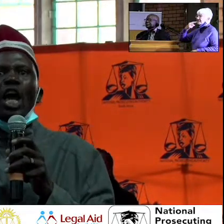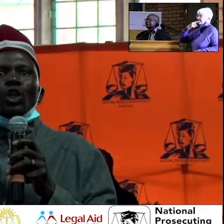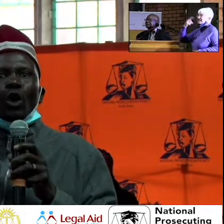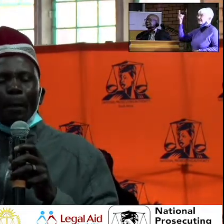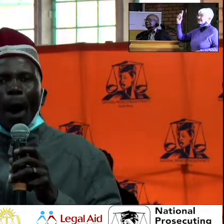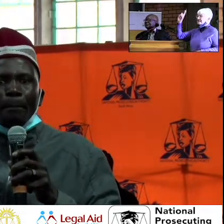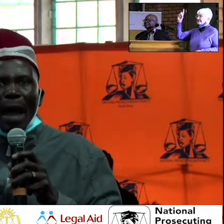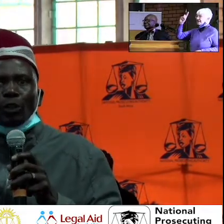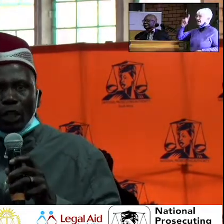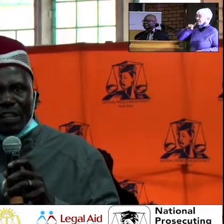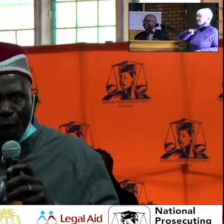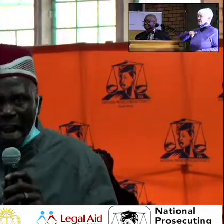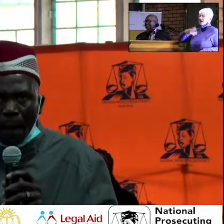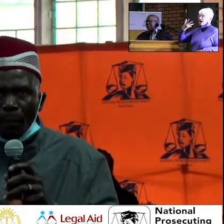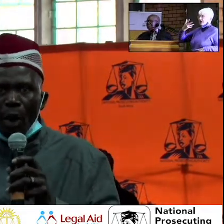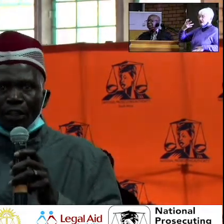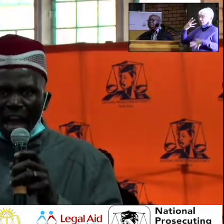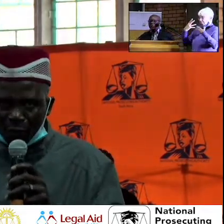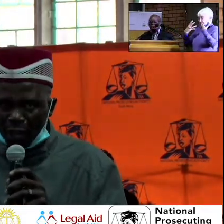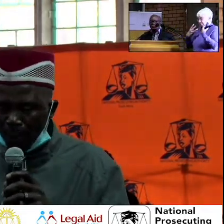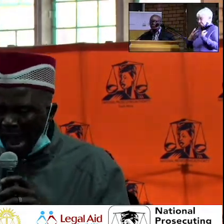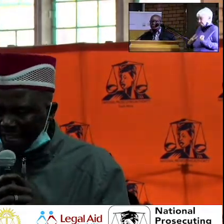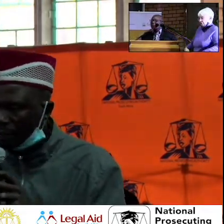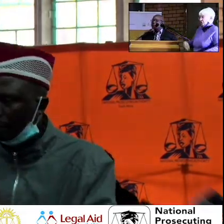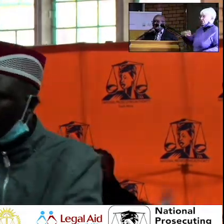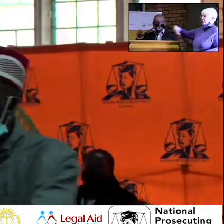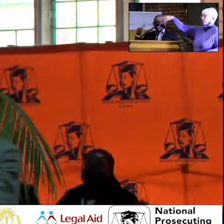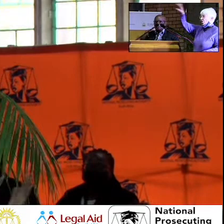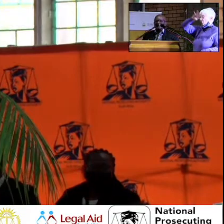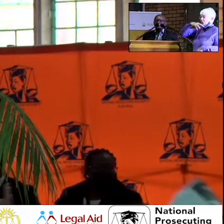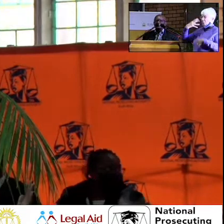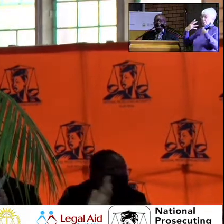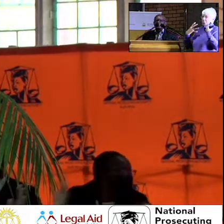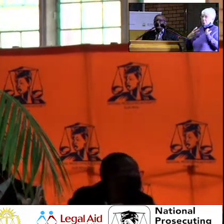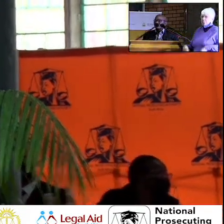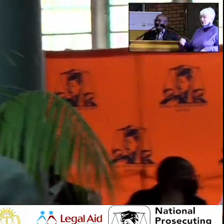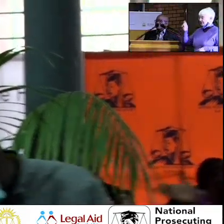days to report back to this forum. Thank you very much. Thank you.